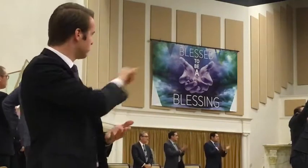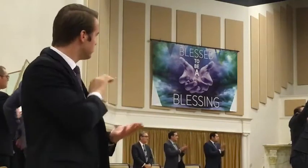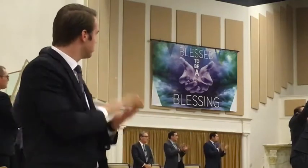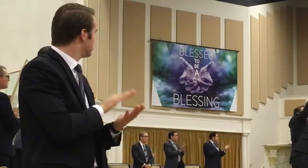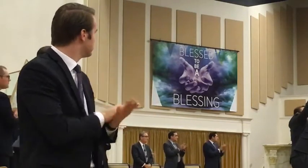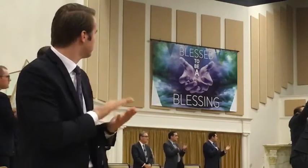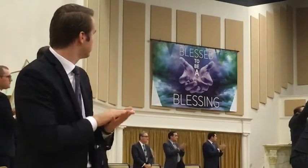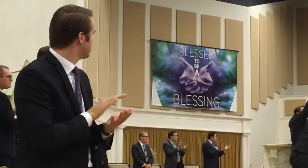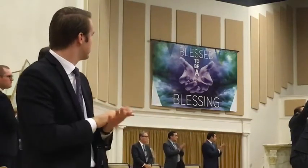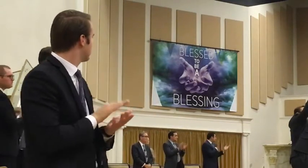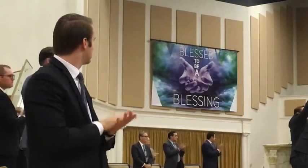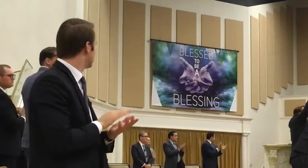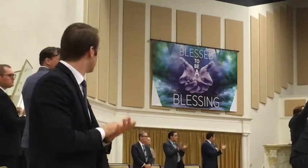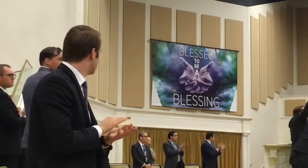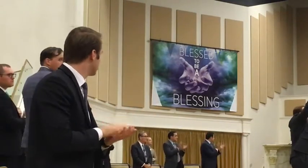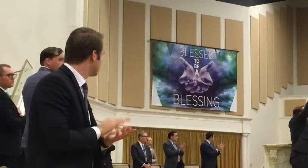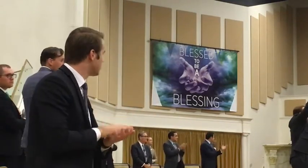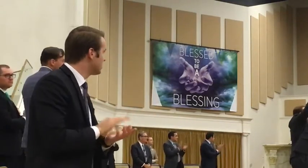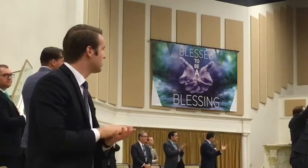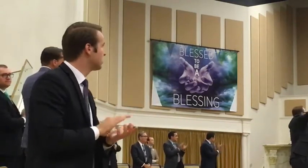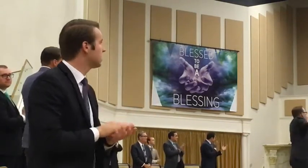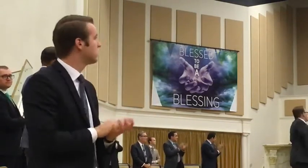are ready.